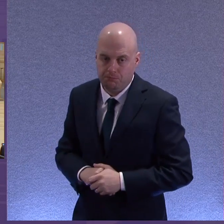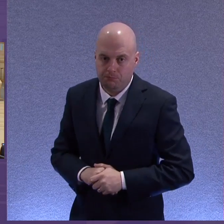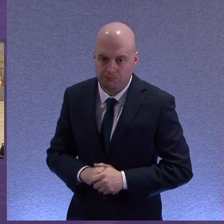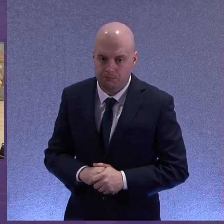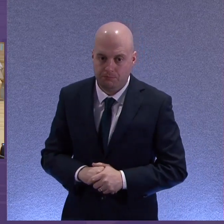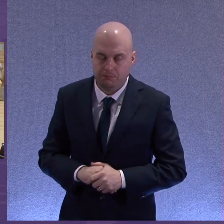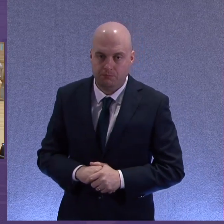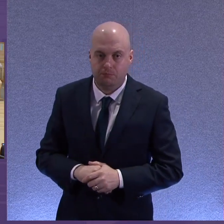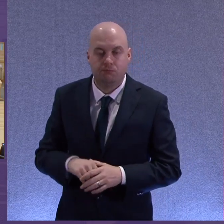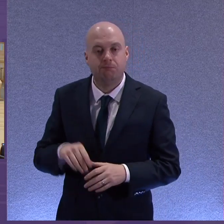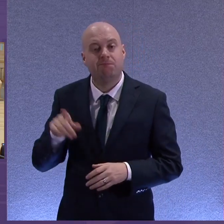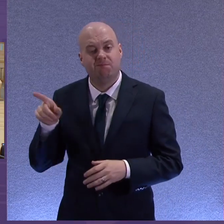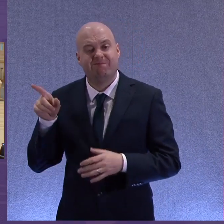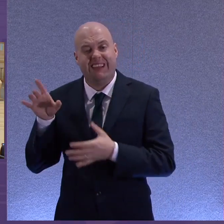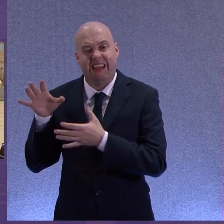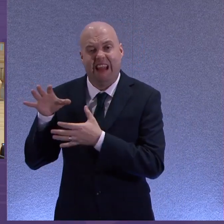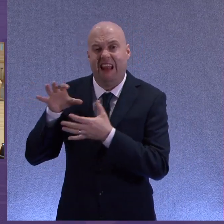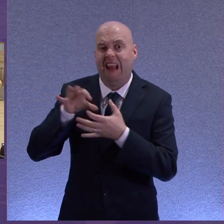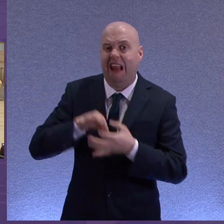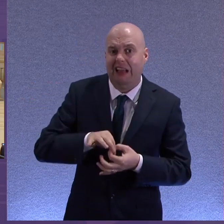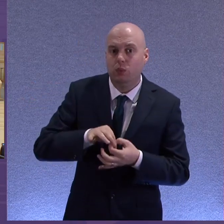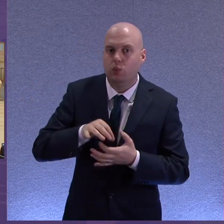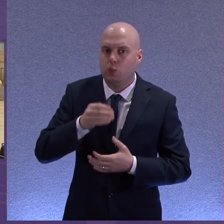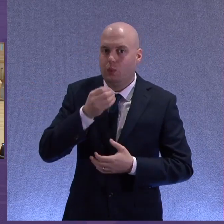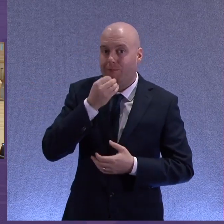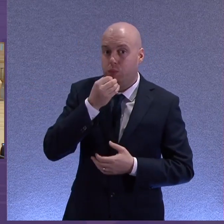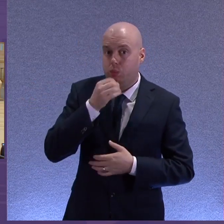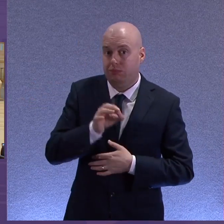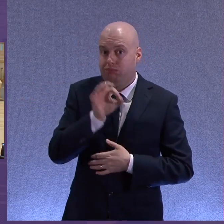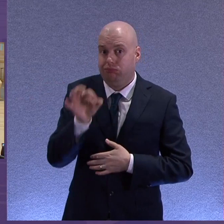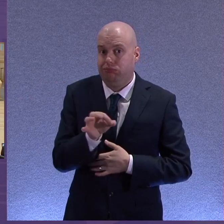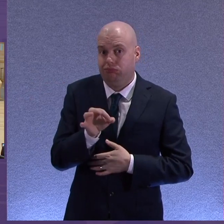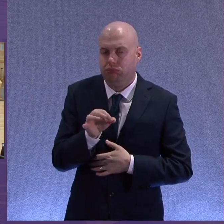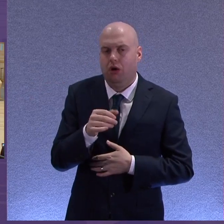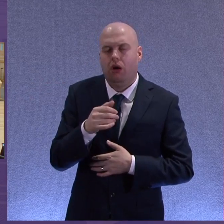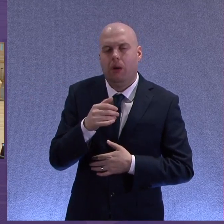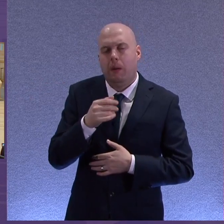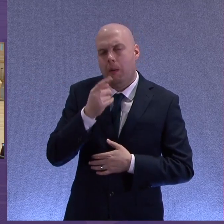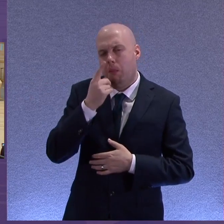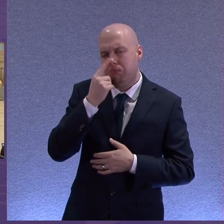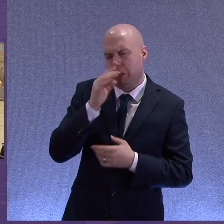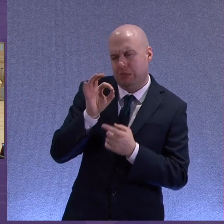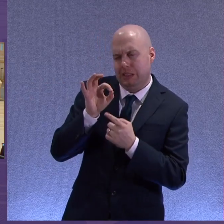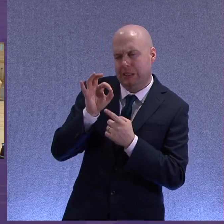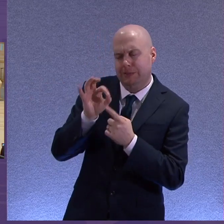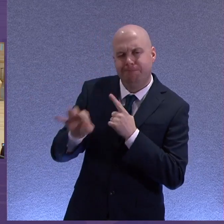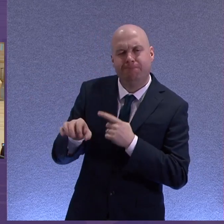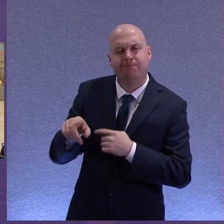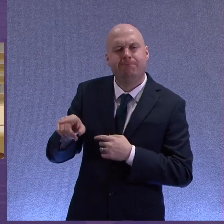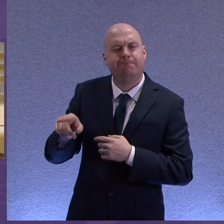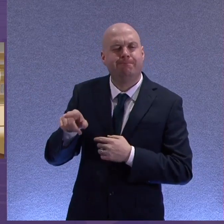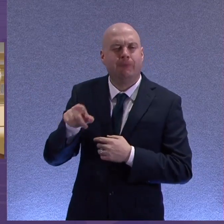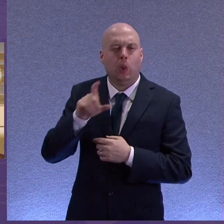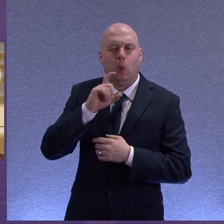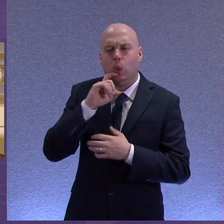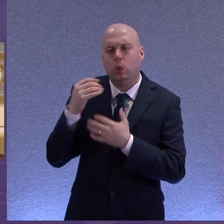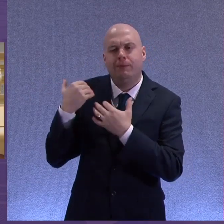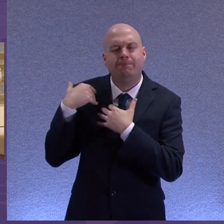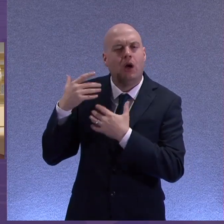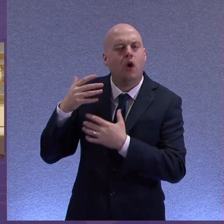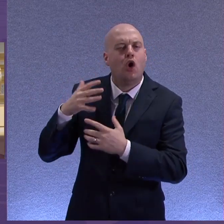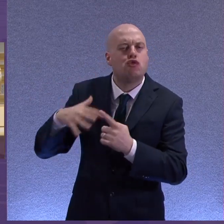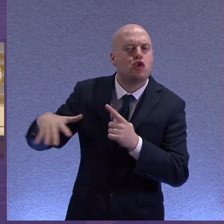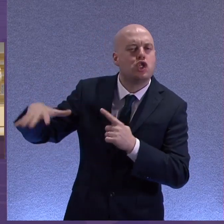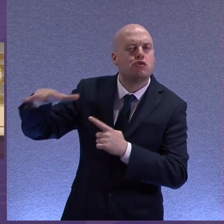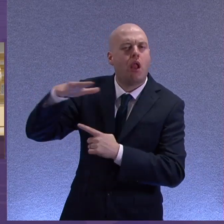food supply and food security, which I think should go to the Cabinet Secretary for the Rural Economy, but I don't think he's here, so I'll let the First Minister decide who's going to